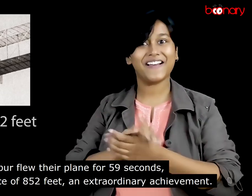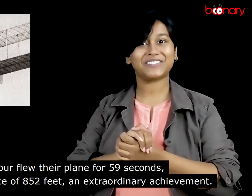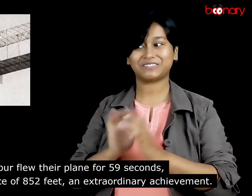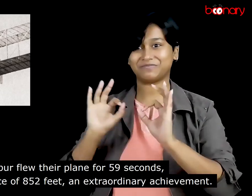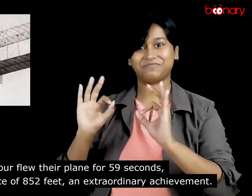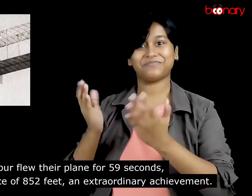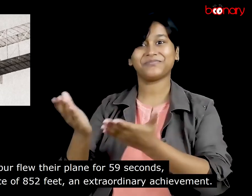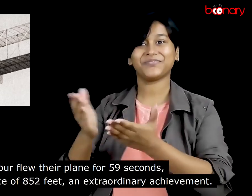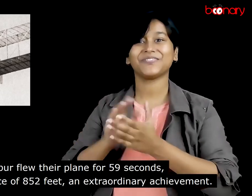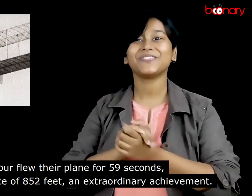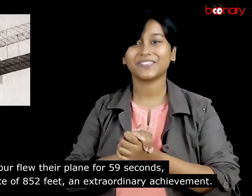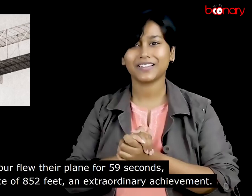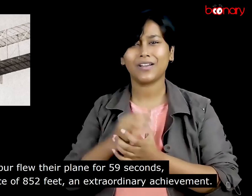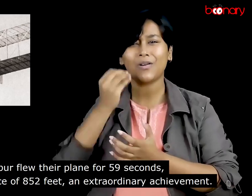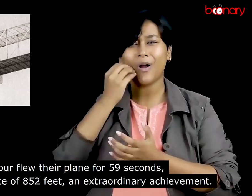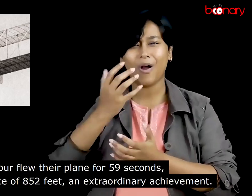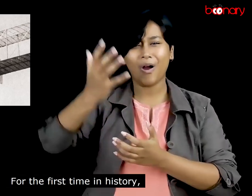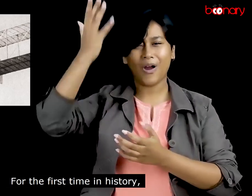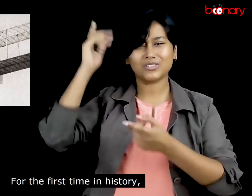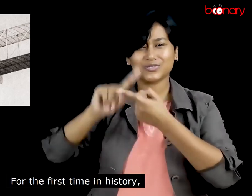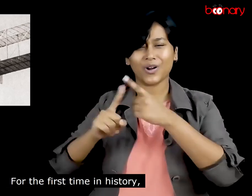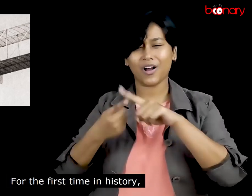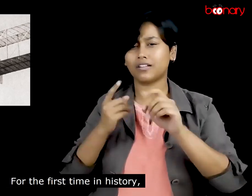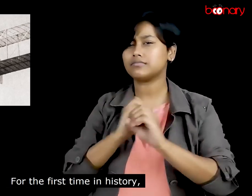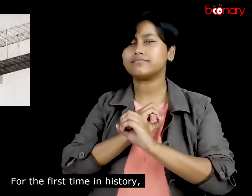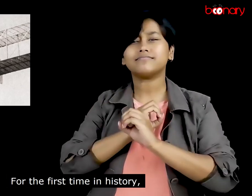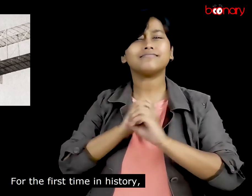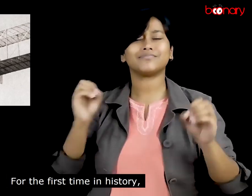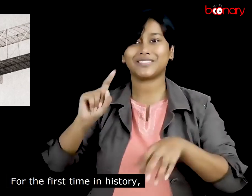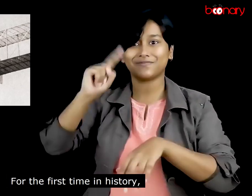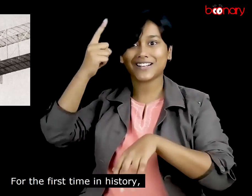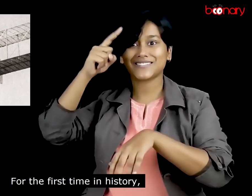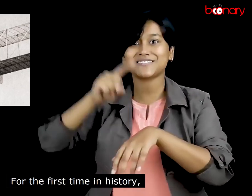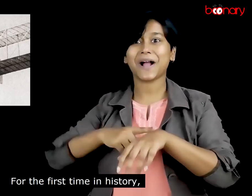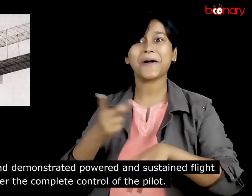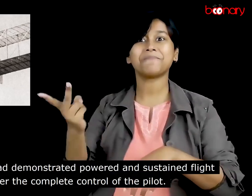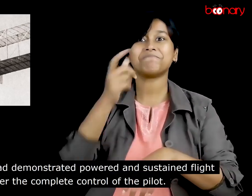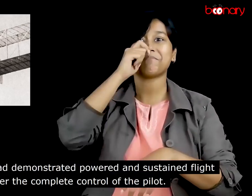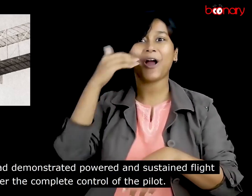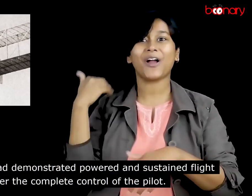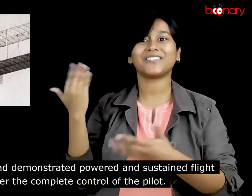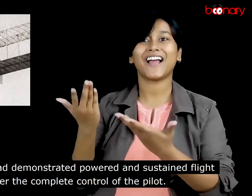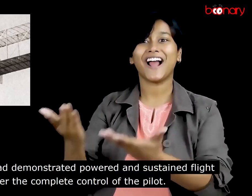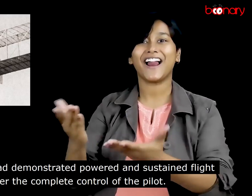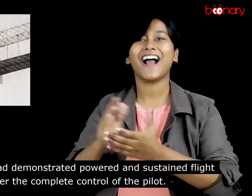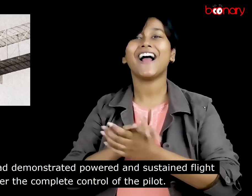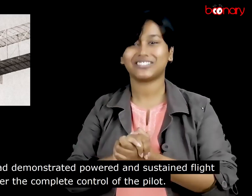an extraordinary achievement. For the first time in history, an airplane had demonstrated